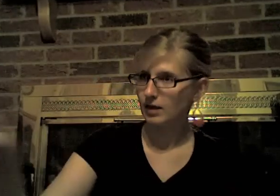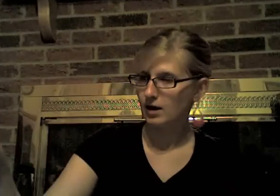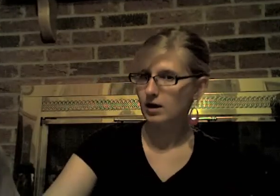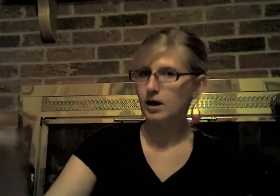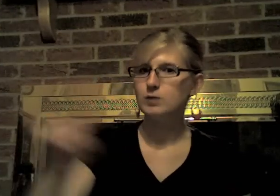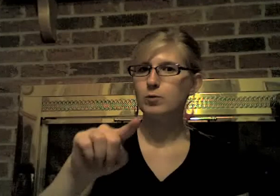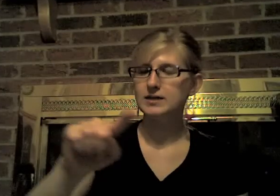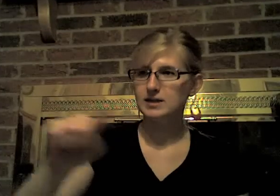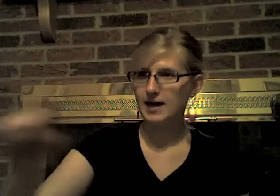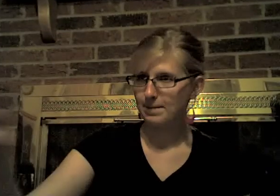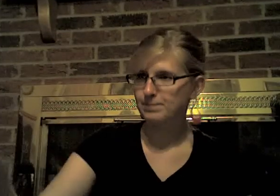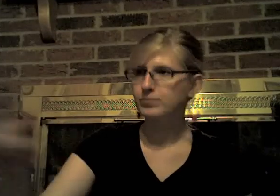And you point to them.